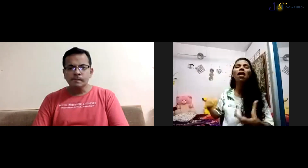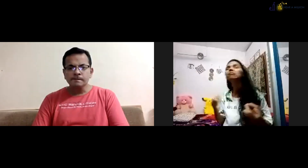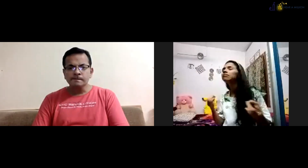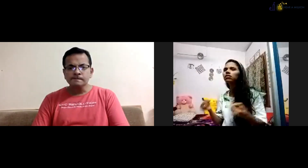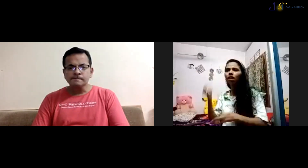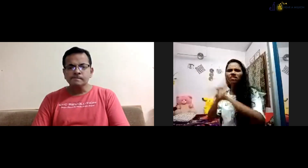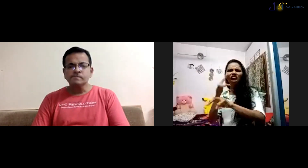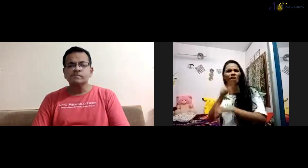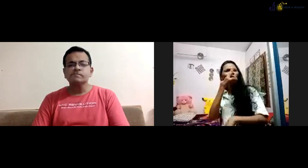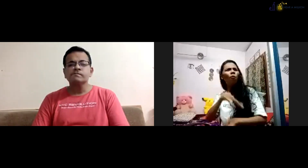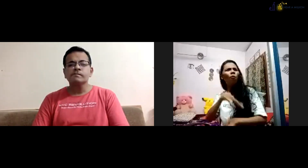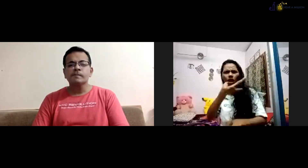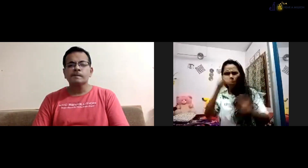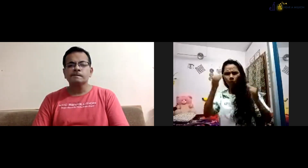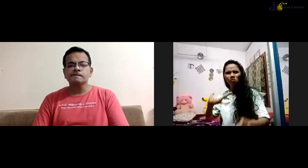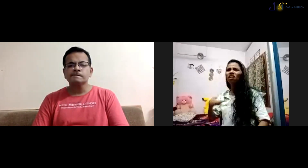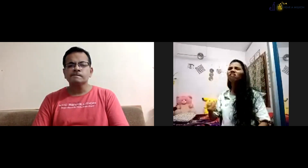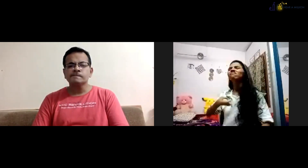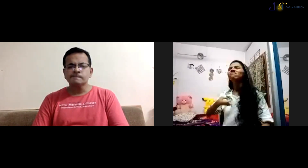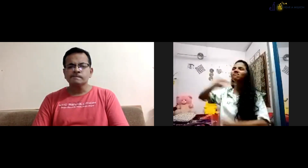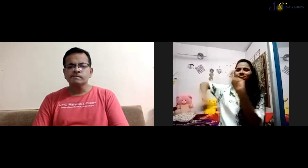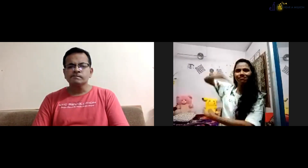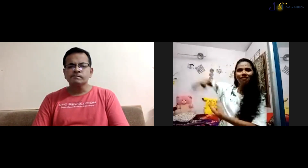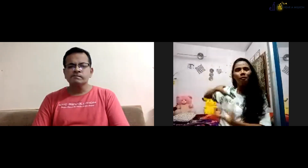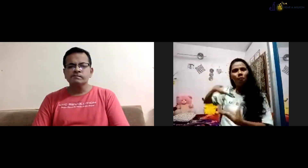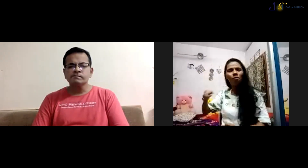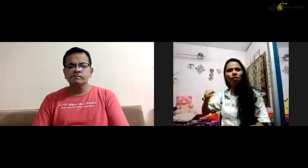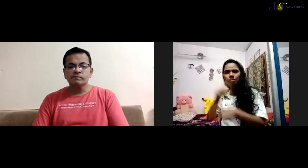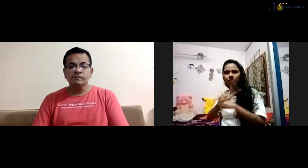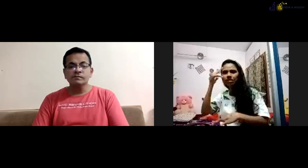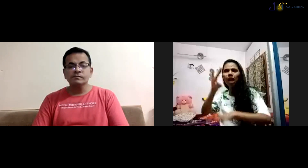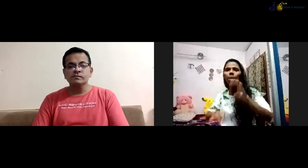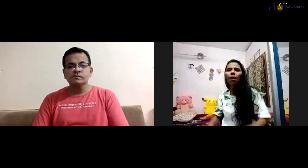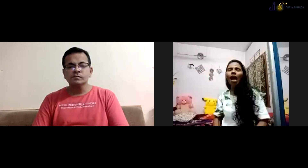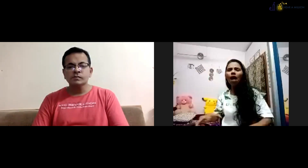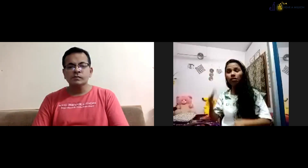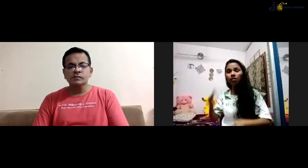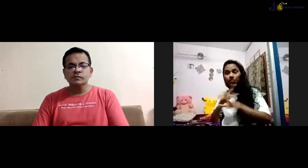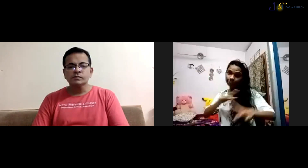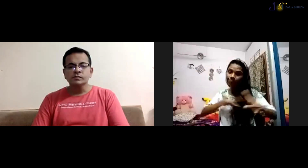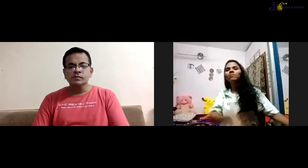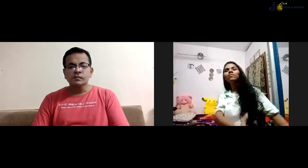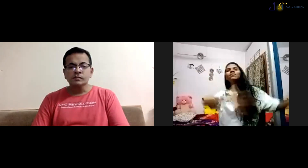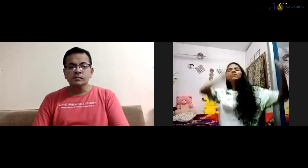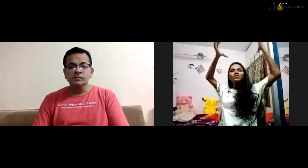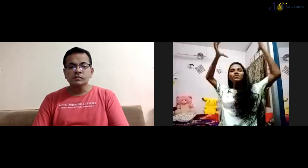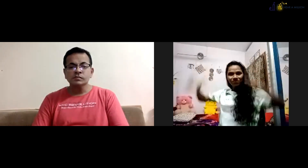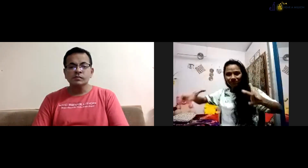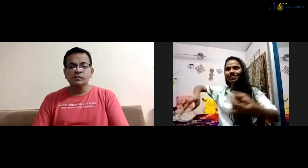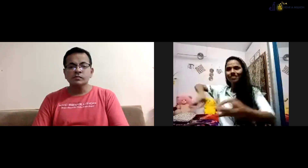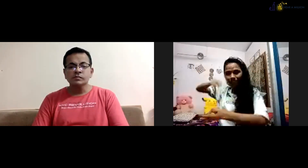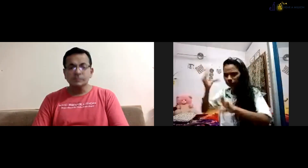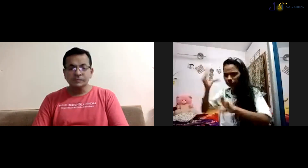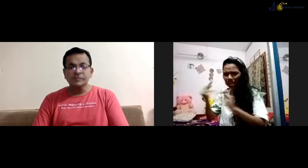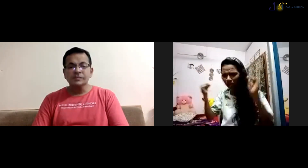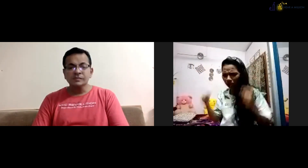going on the swings and people are enjoying over there, and they would ask me, Aswini, would you like to come and would you like to join? So